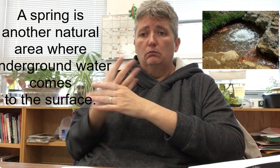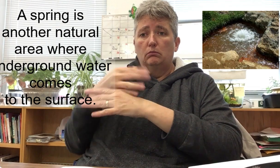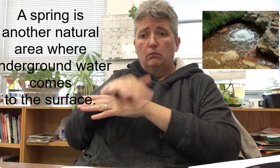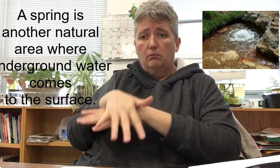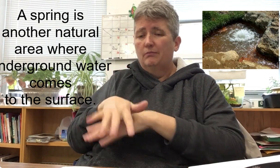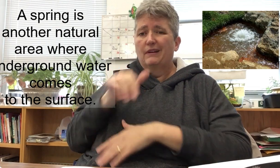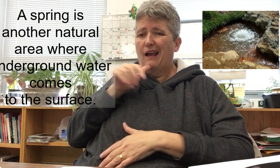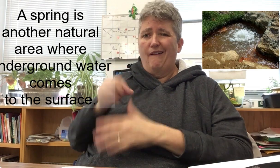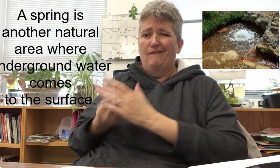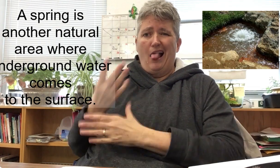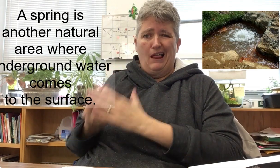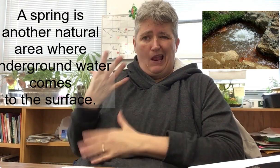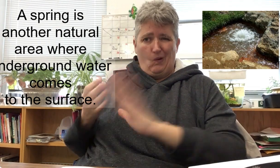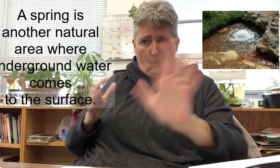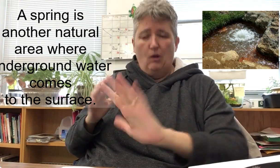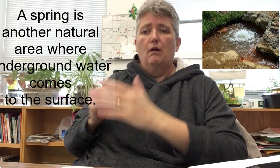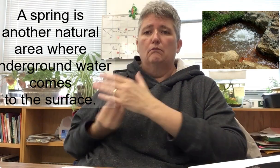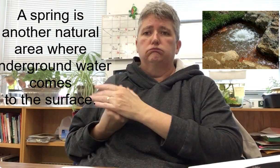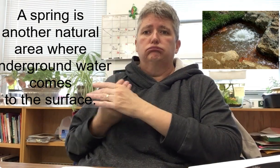volcanic, it's just water slowly bubbling up.